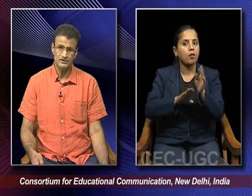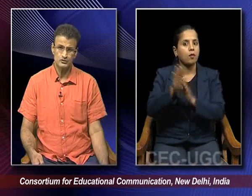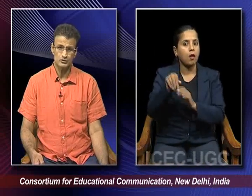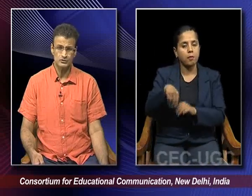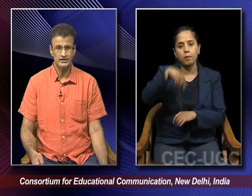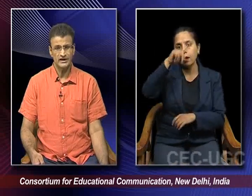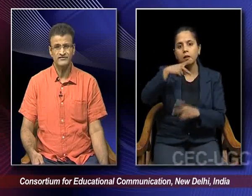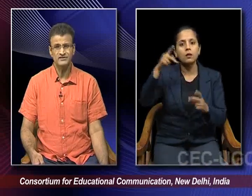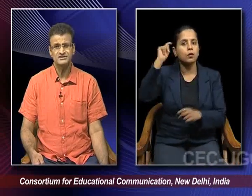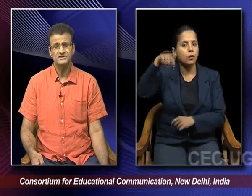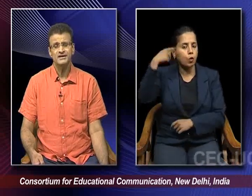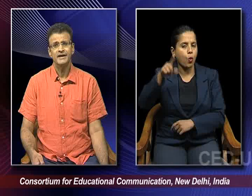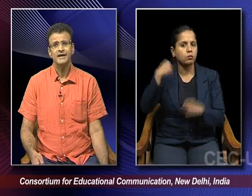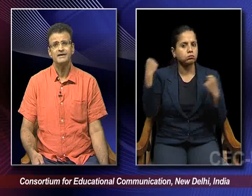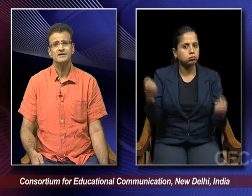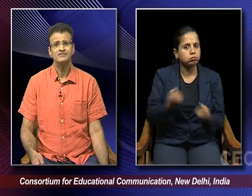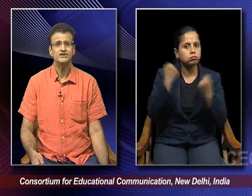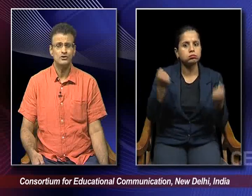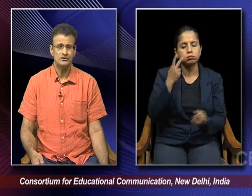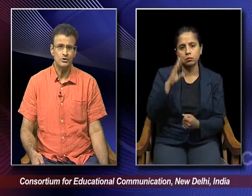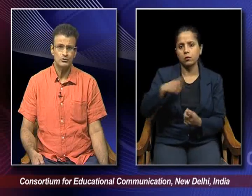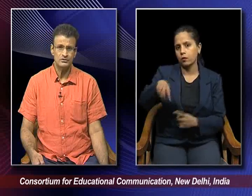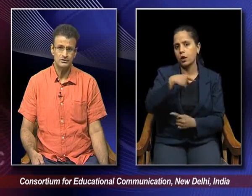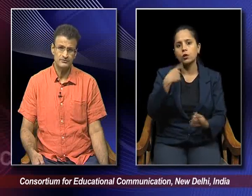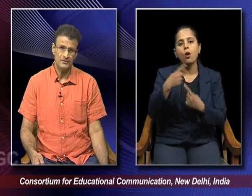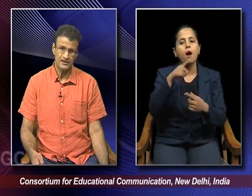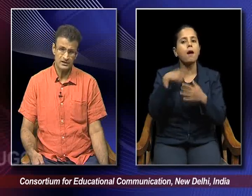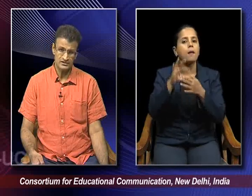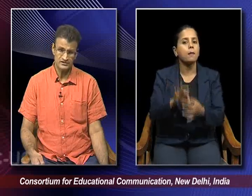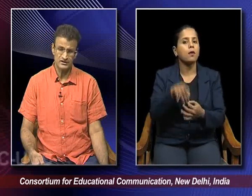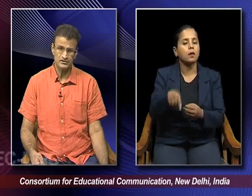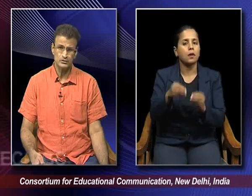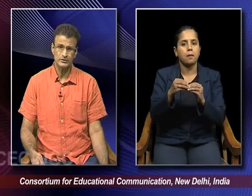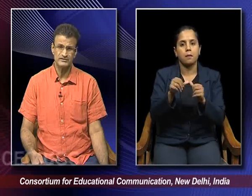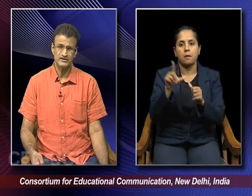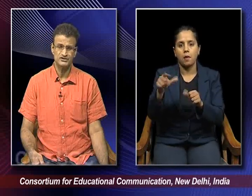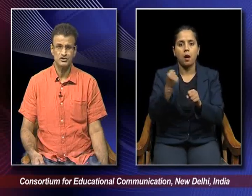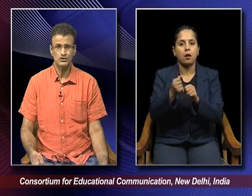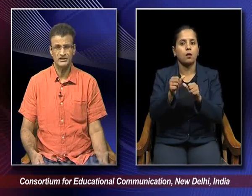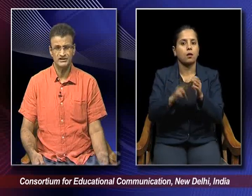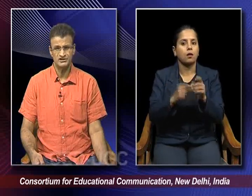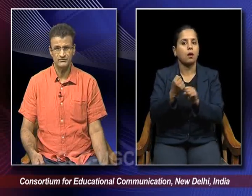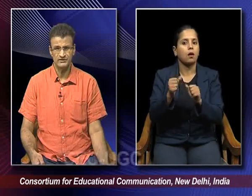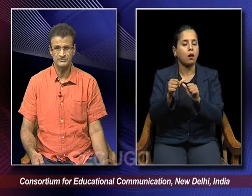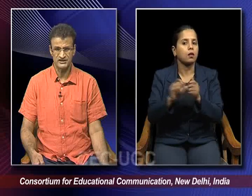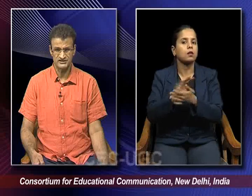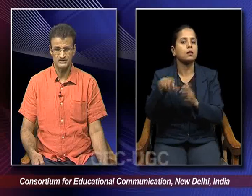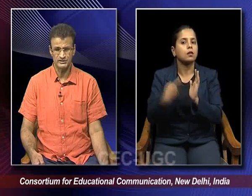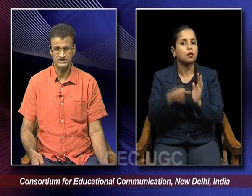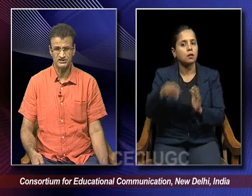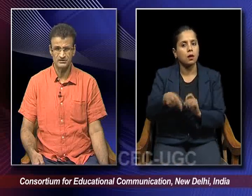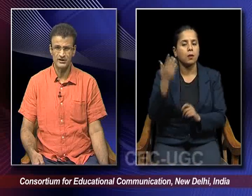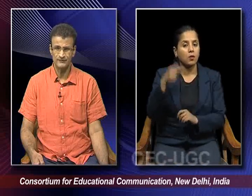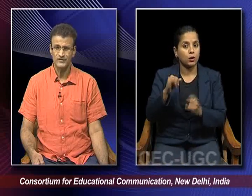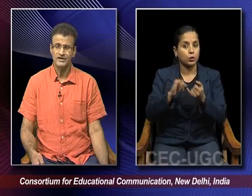cinema through their efforts. And we talked about Bal Gangadhar Tilak, who in a way saw the initial films as the